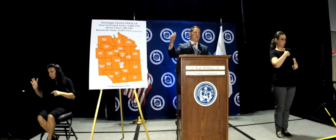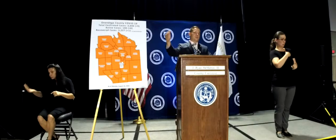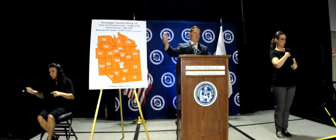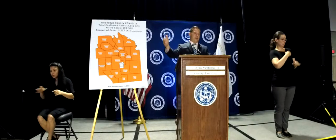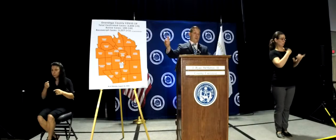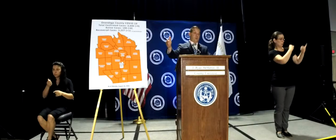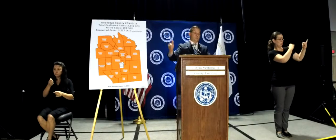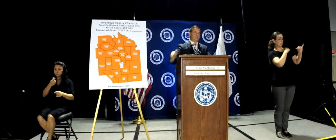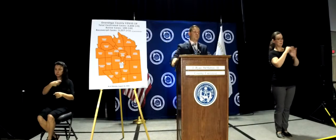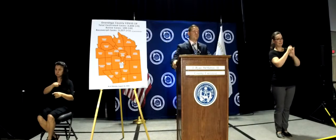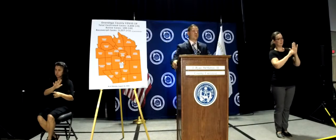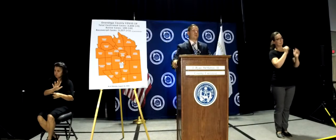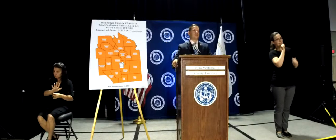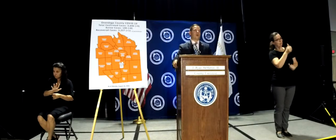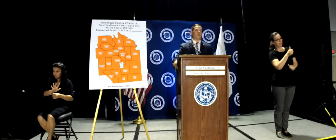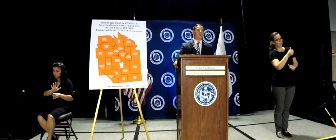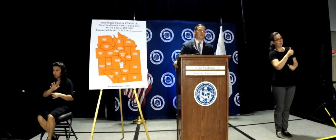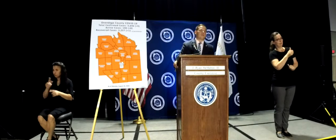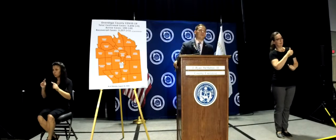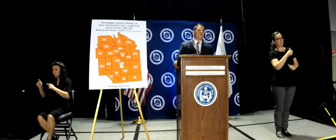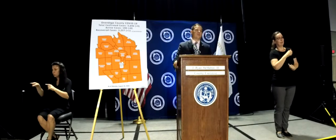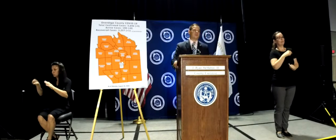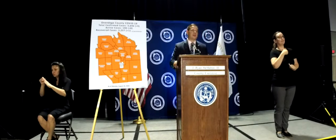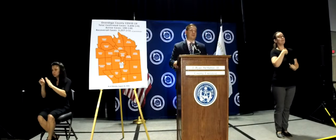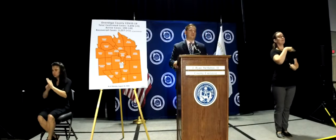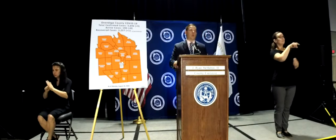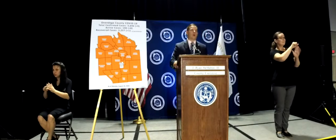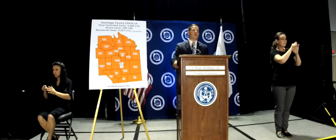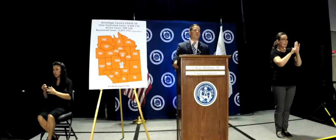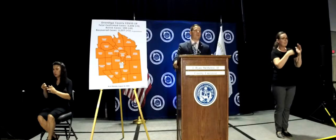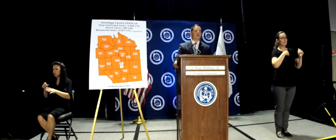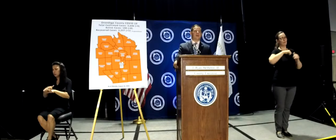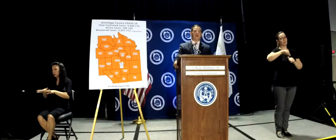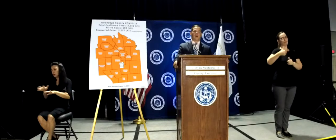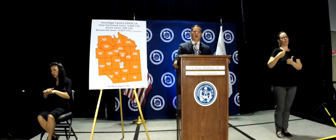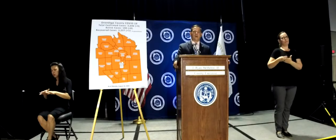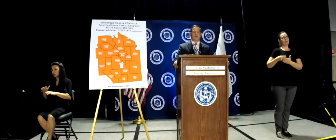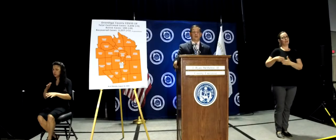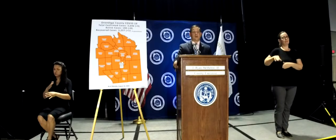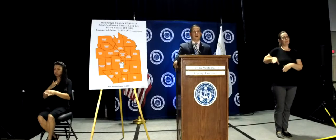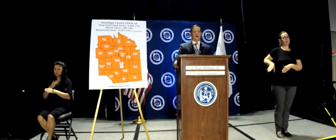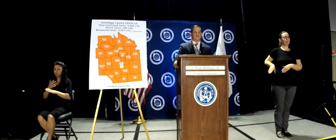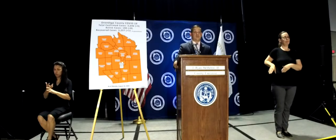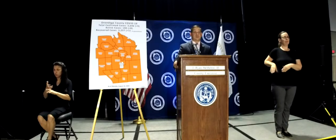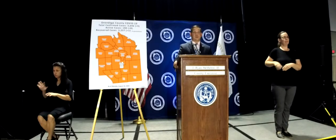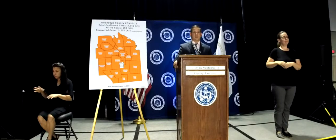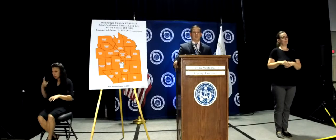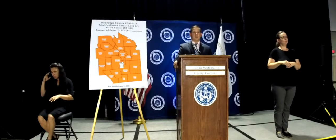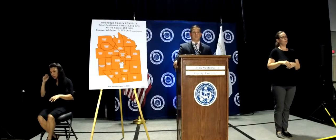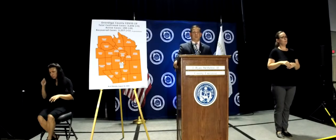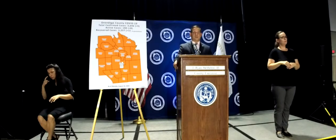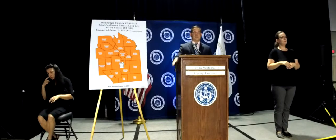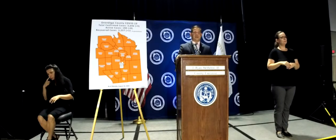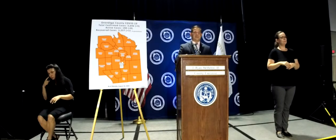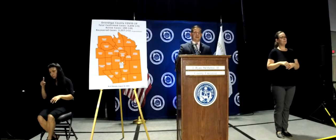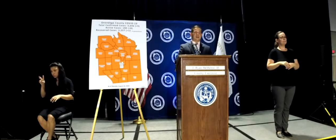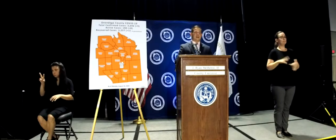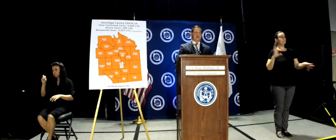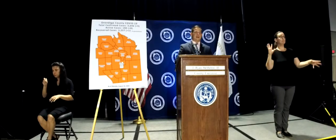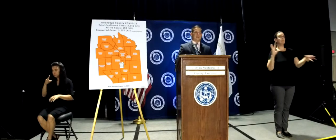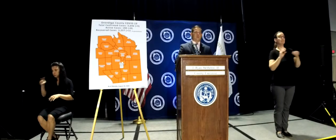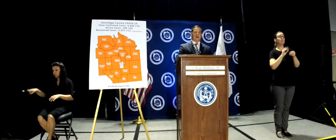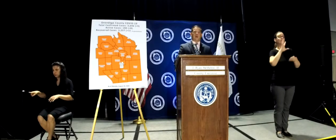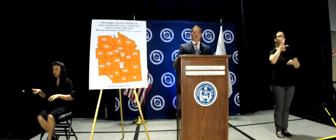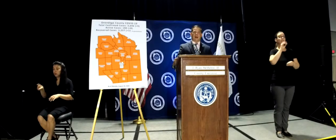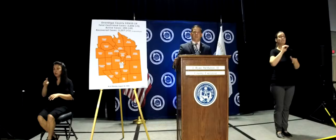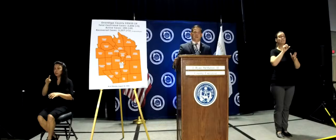other streams of revenue. And so when you look at 50 states, 20 of them have been hit hard fiscally, but the states